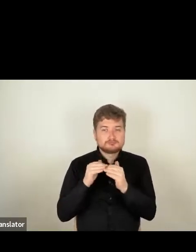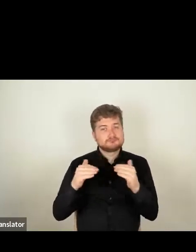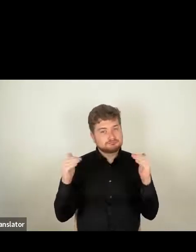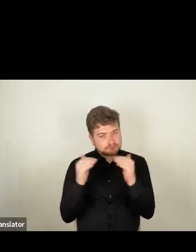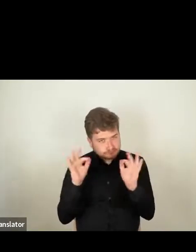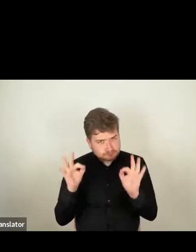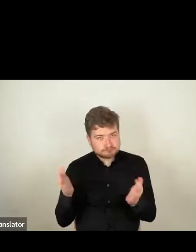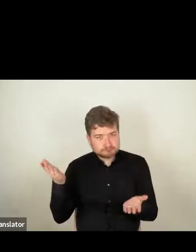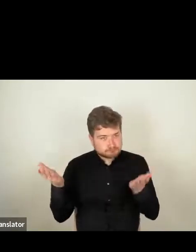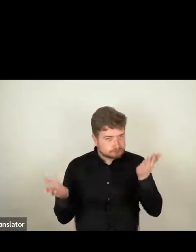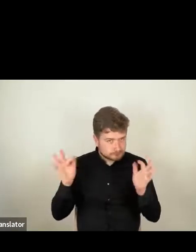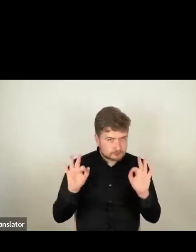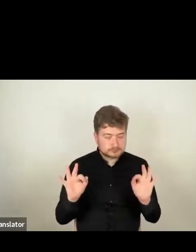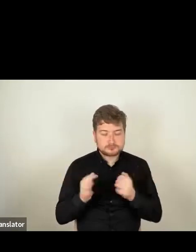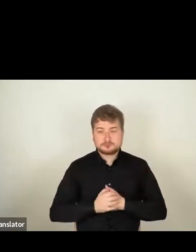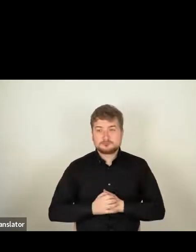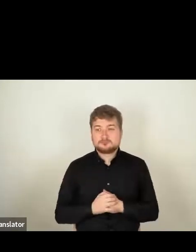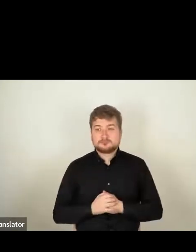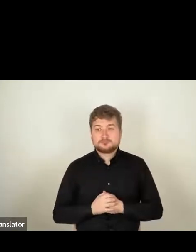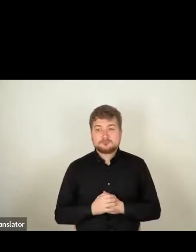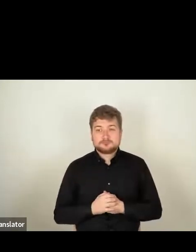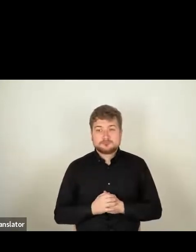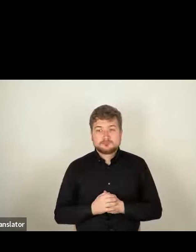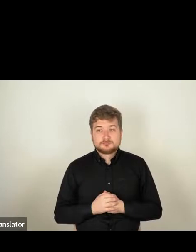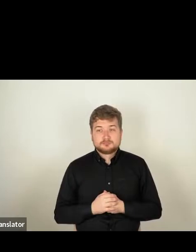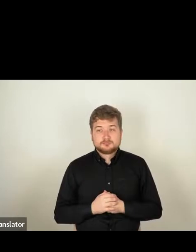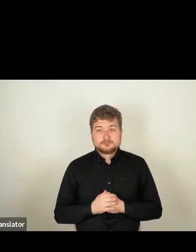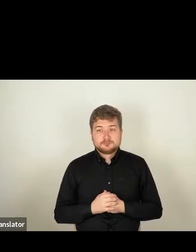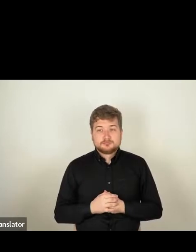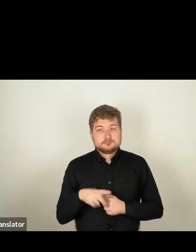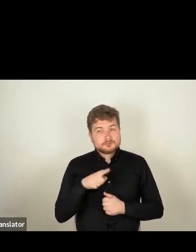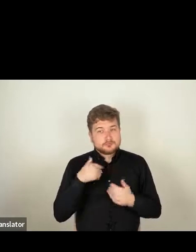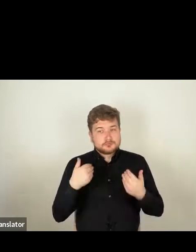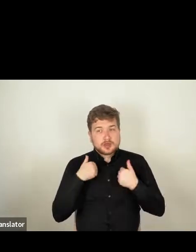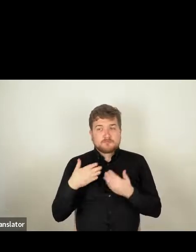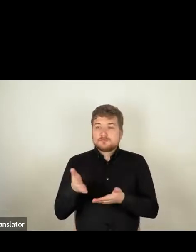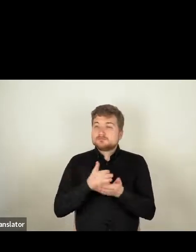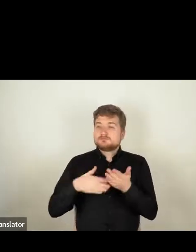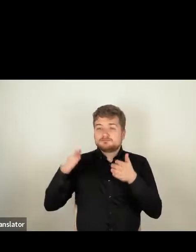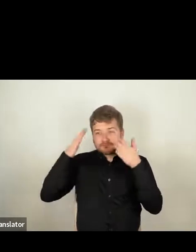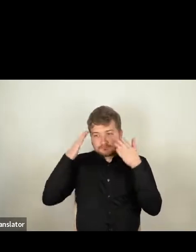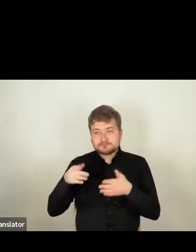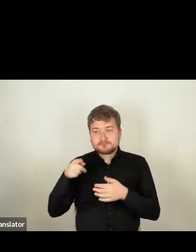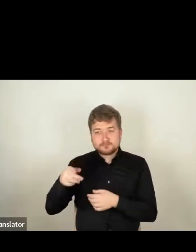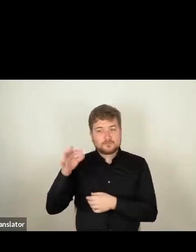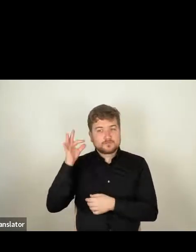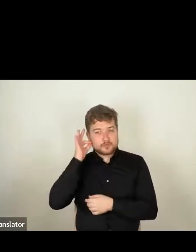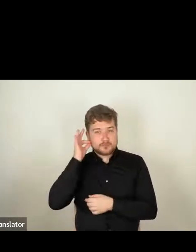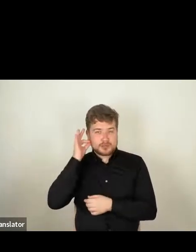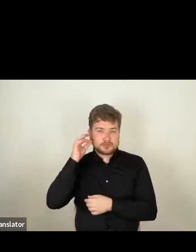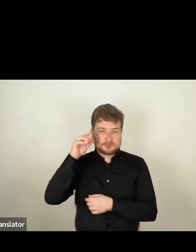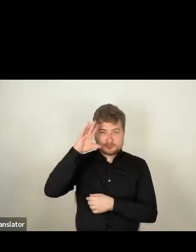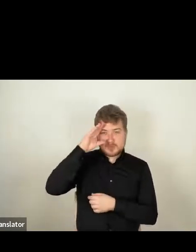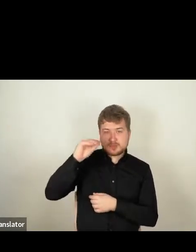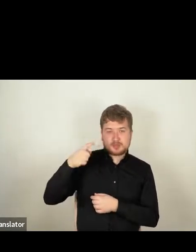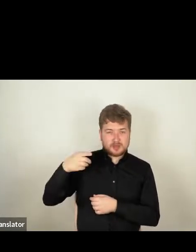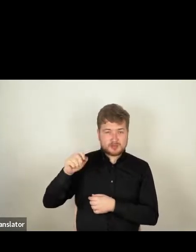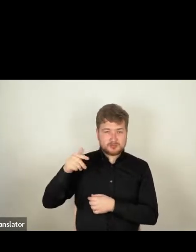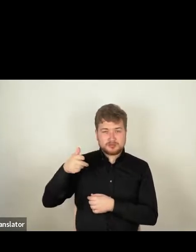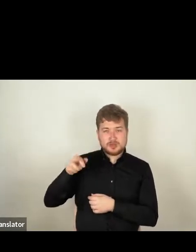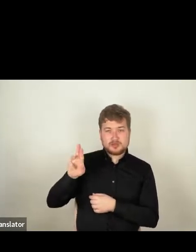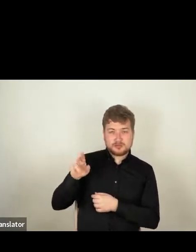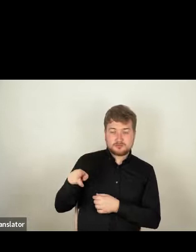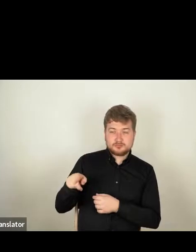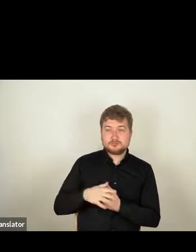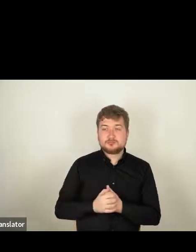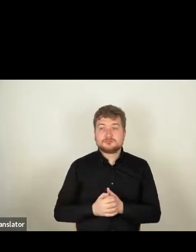we brought in the Department of Gender Equality, Women and Gender Equality Act, meaning that we're talking about non-binary as well.